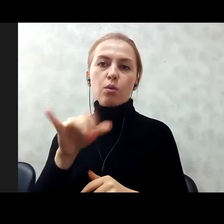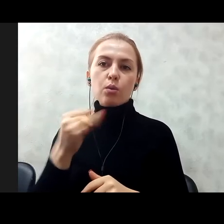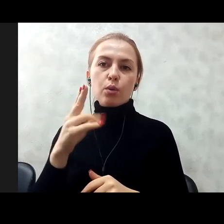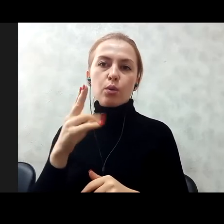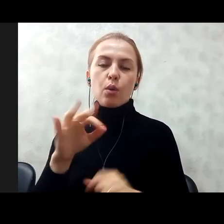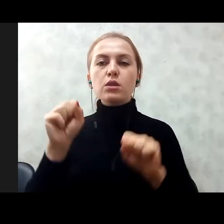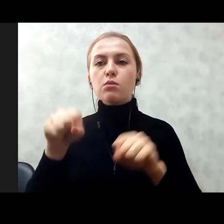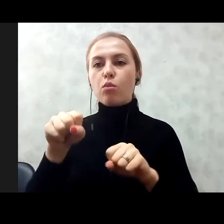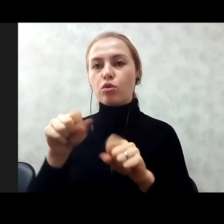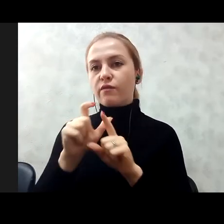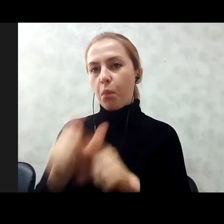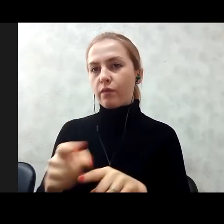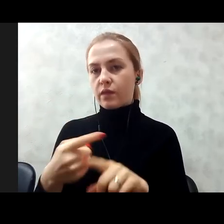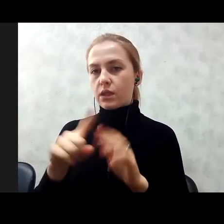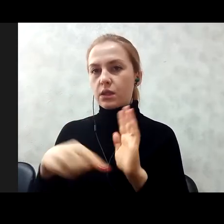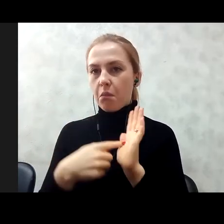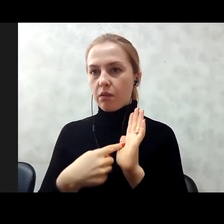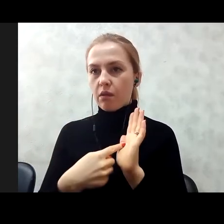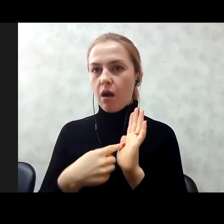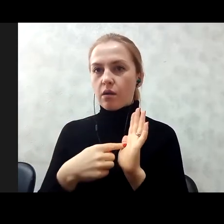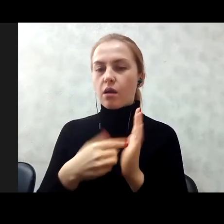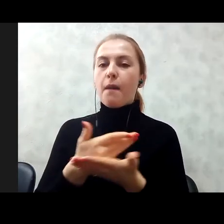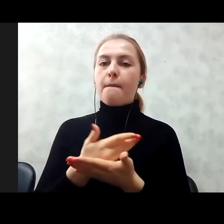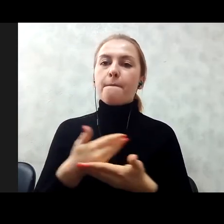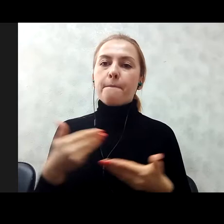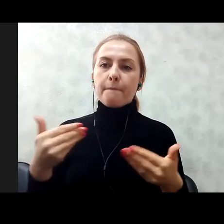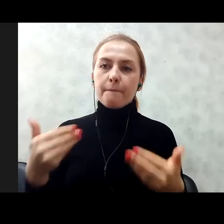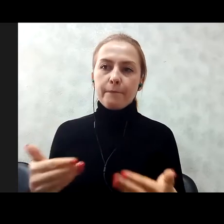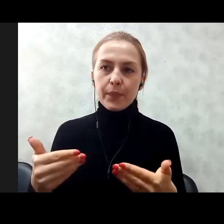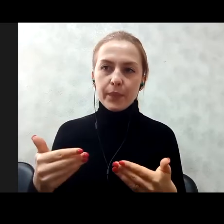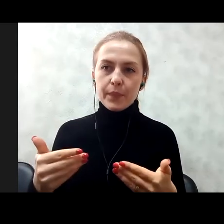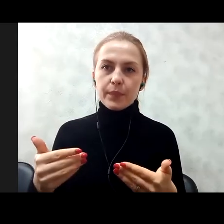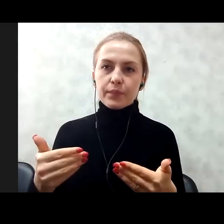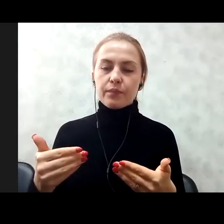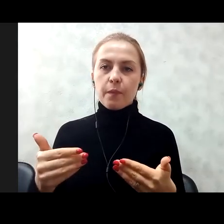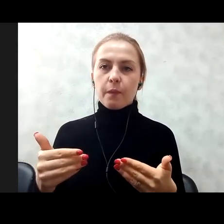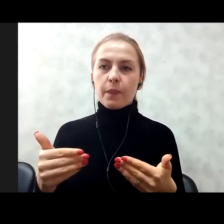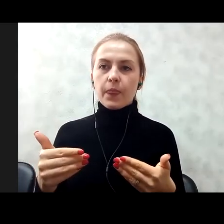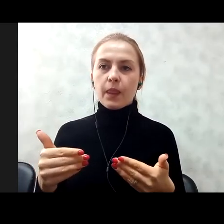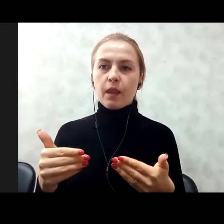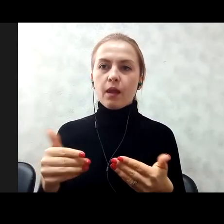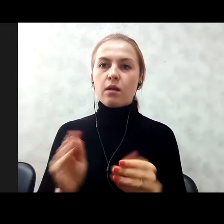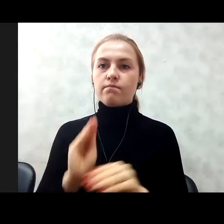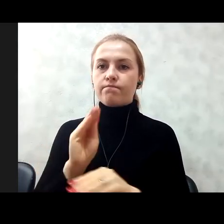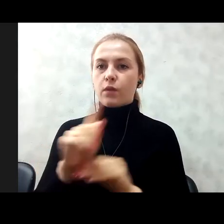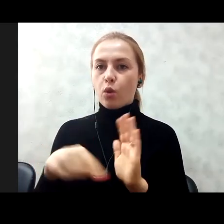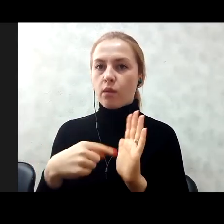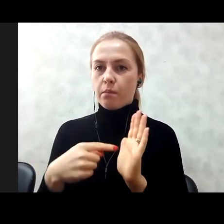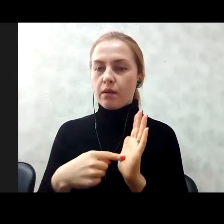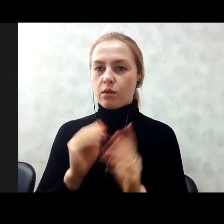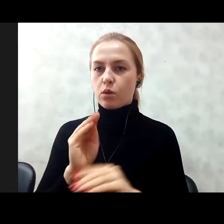2 next presenters will be Olga Ivazovska from Opora, and Alexei Kozhel. I give first the floor to